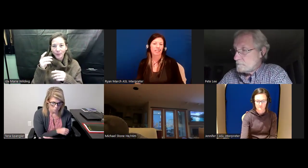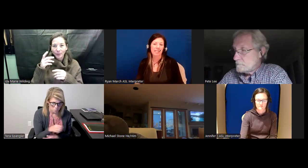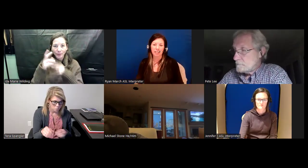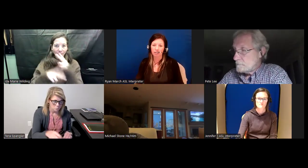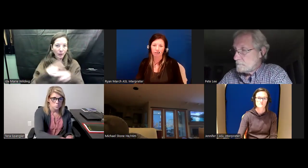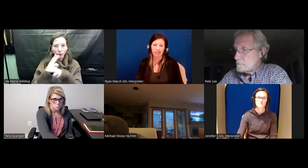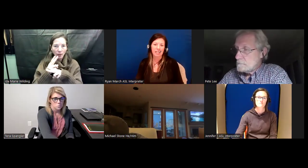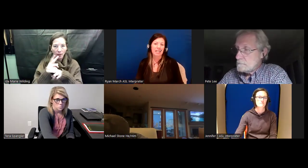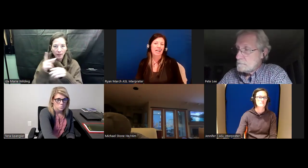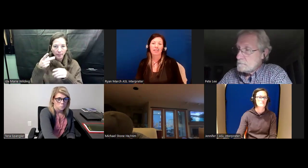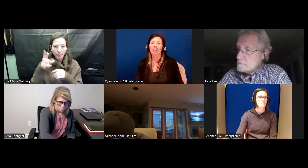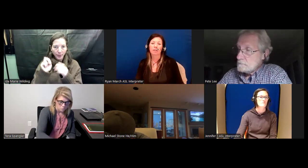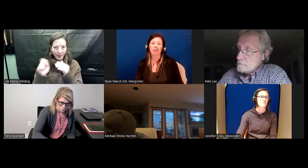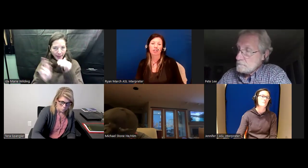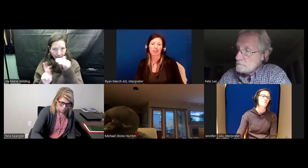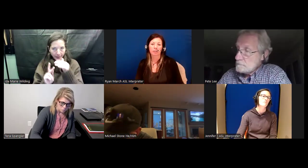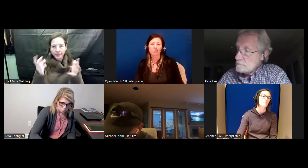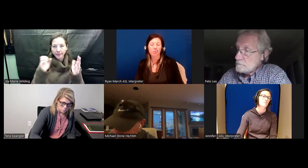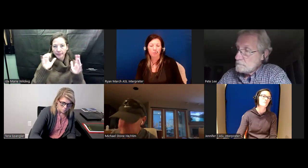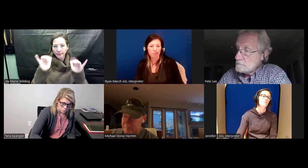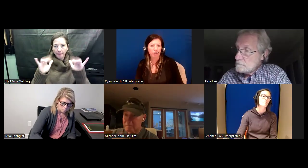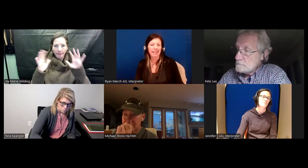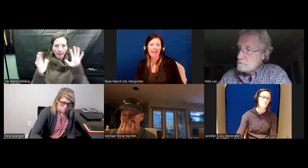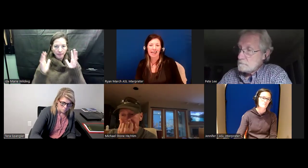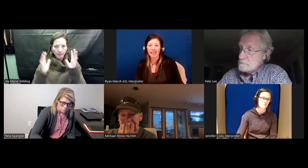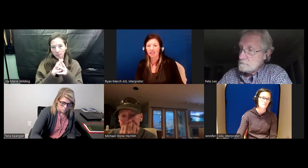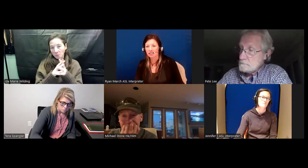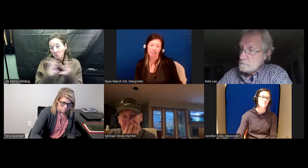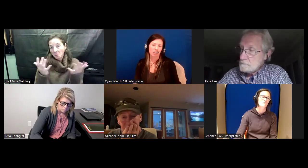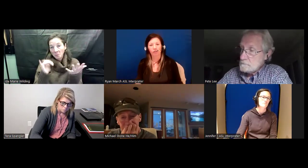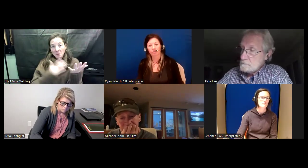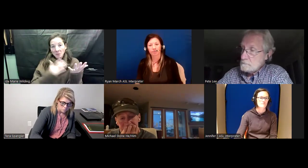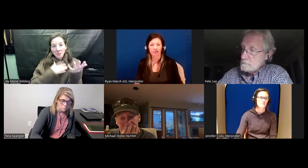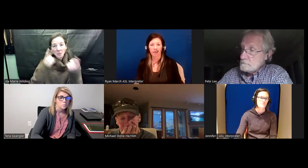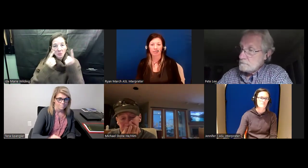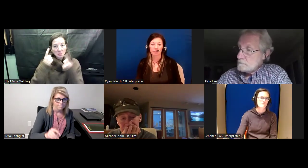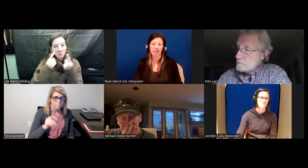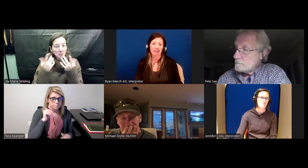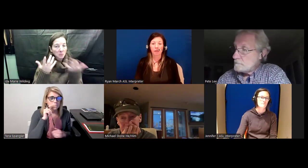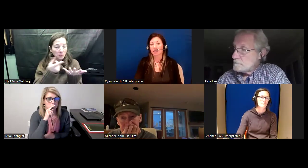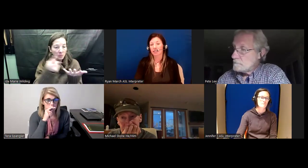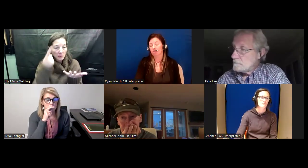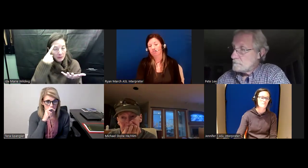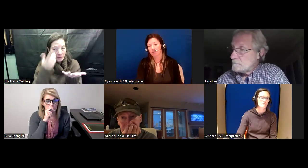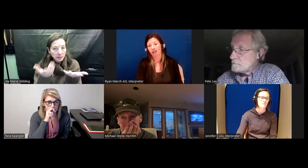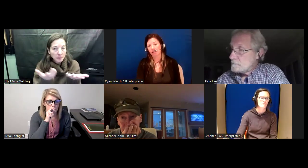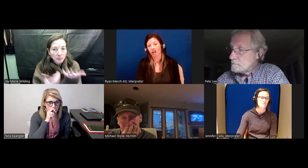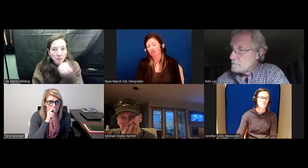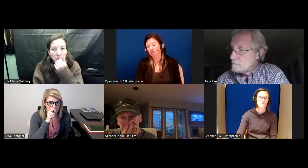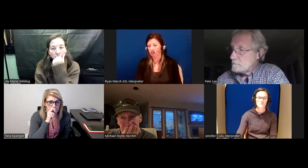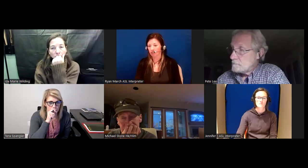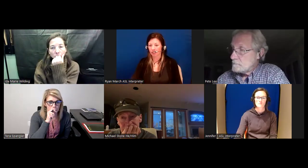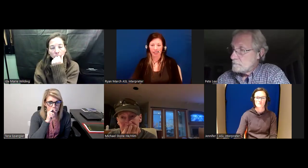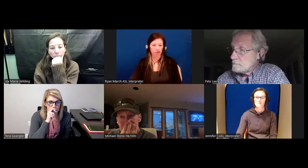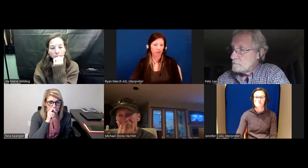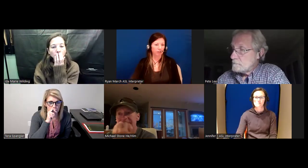board statute, the universal pre-K. So, I mean, that would at least be my thought as